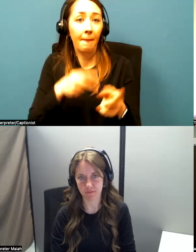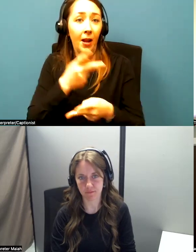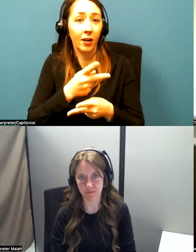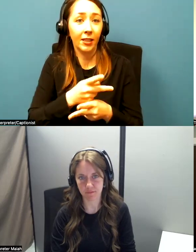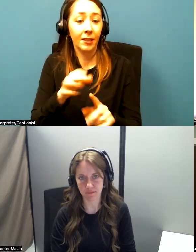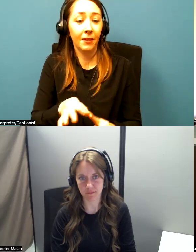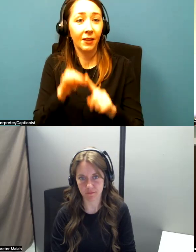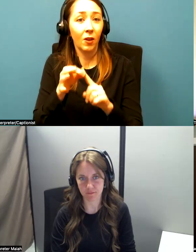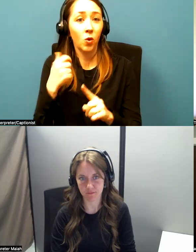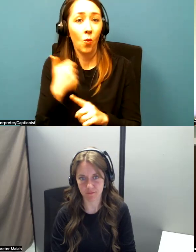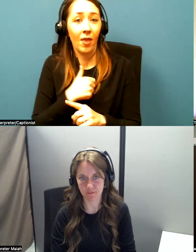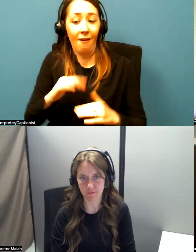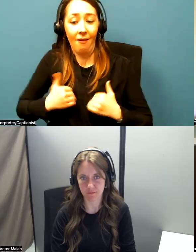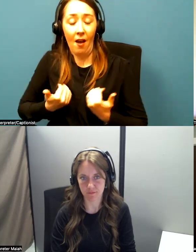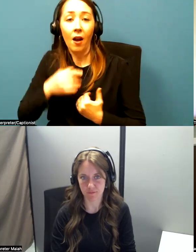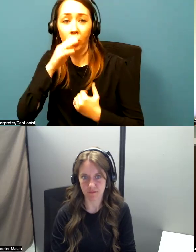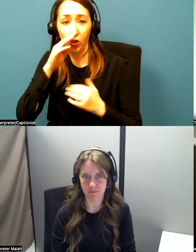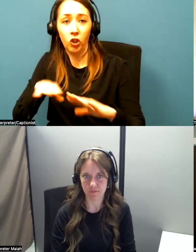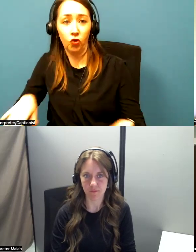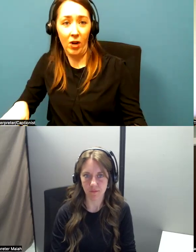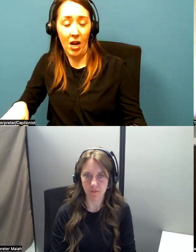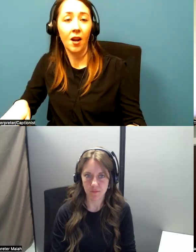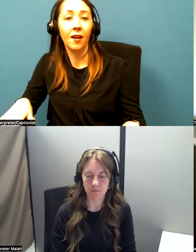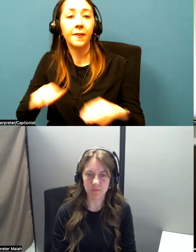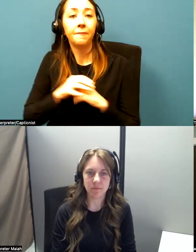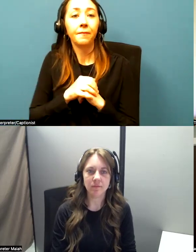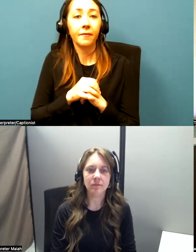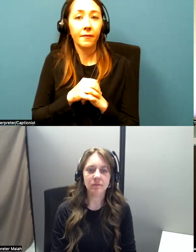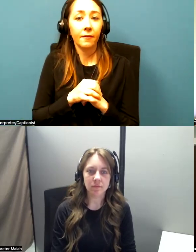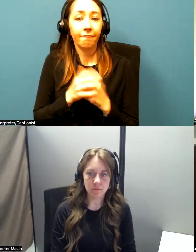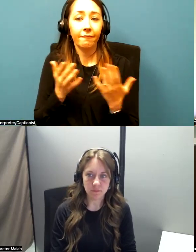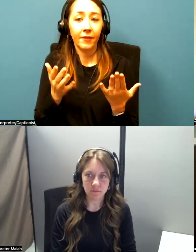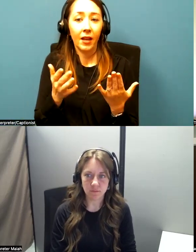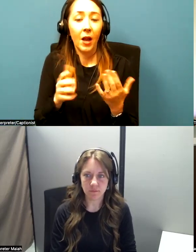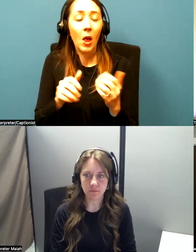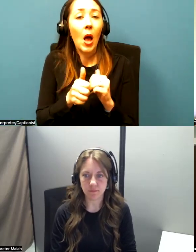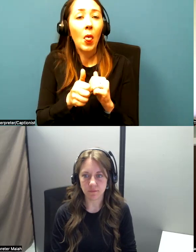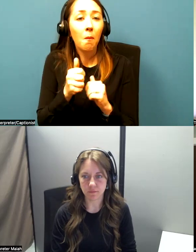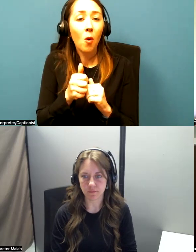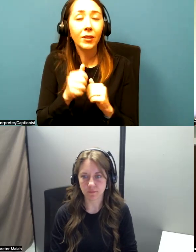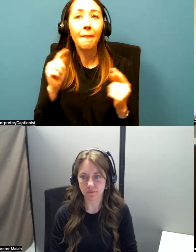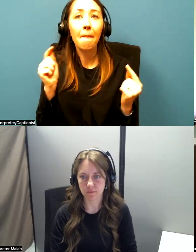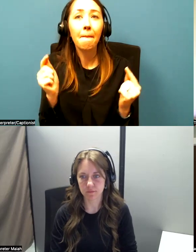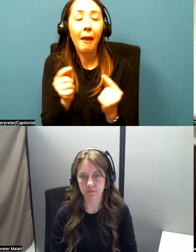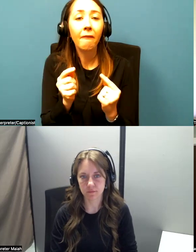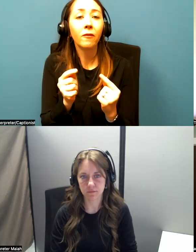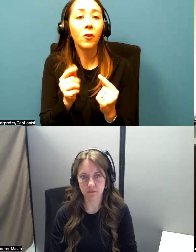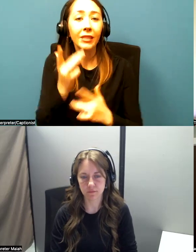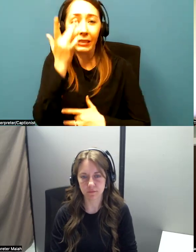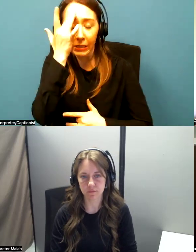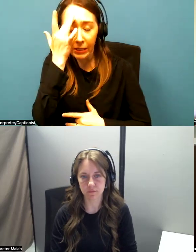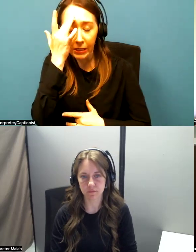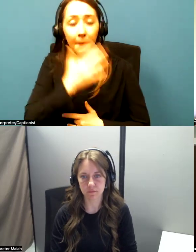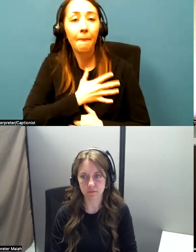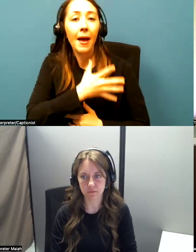young children. You know, it is the most painful disease. My